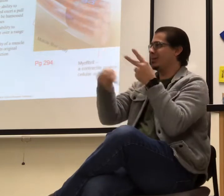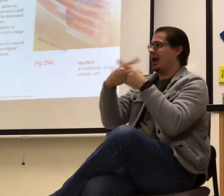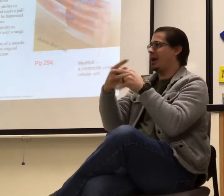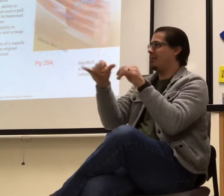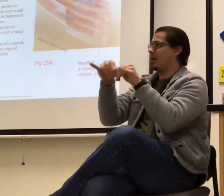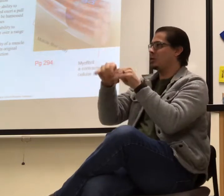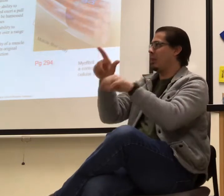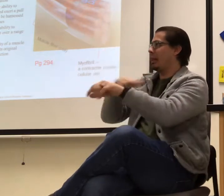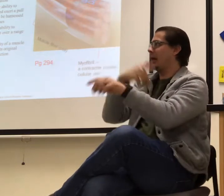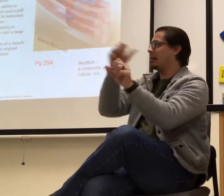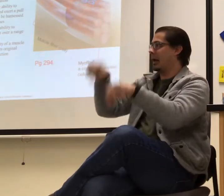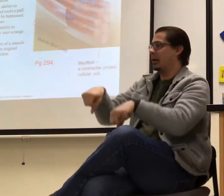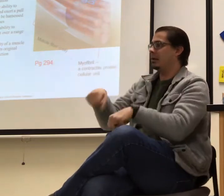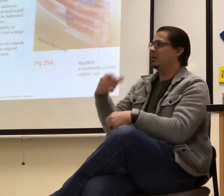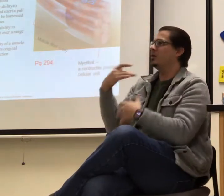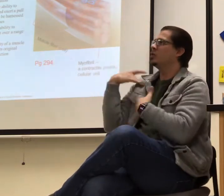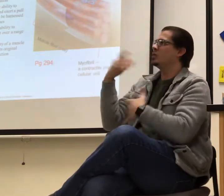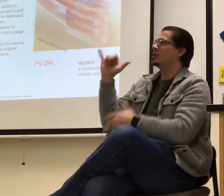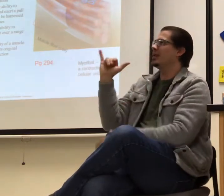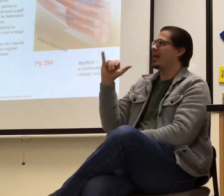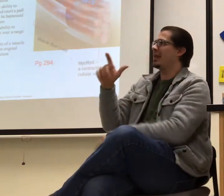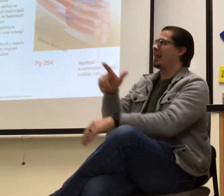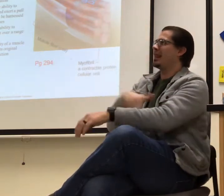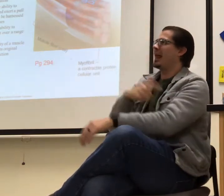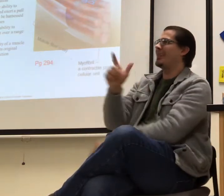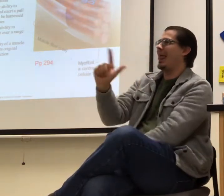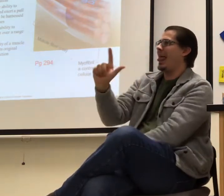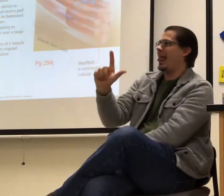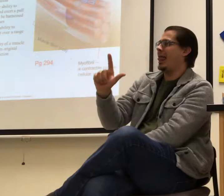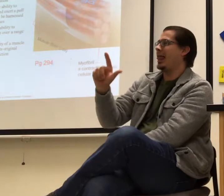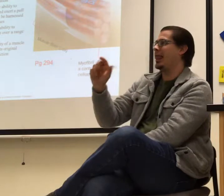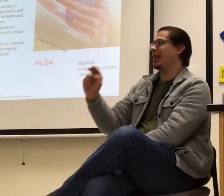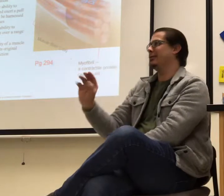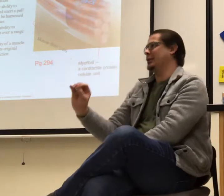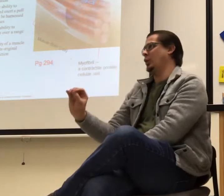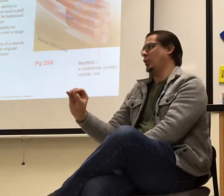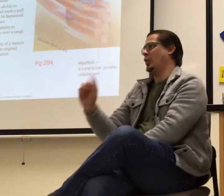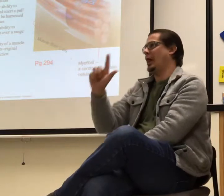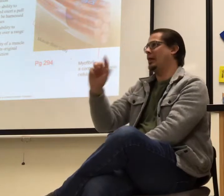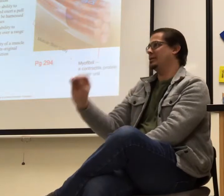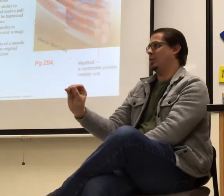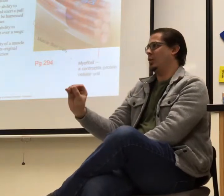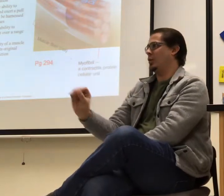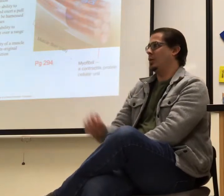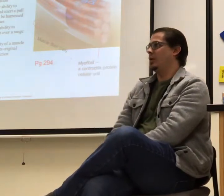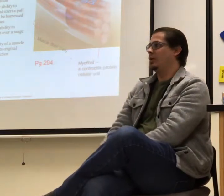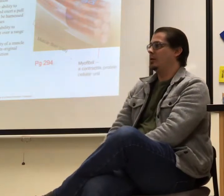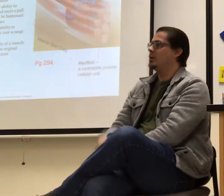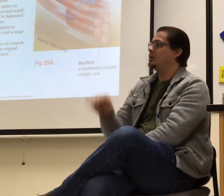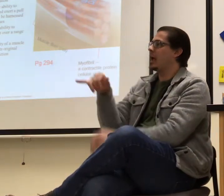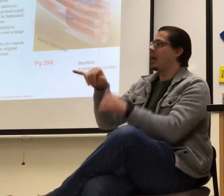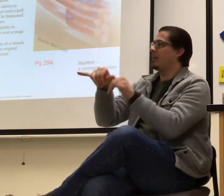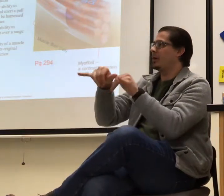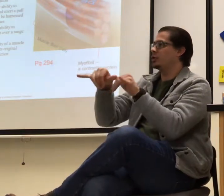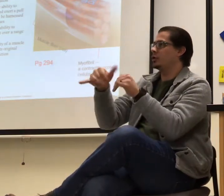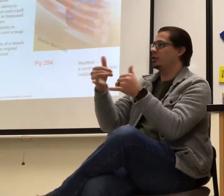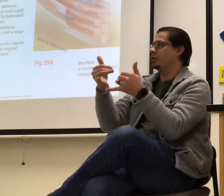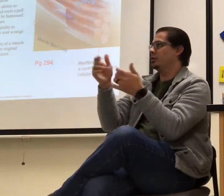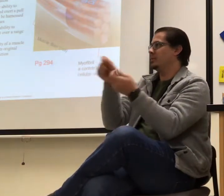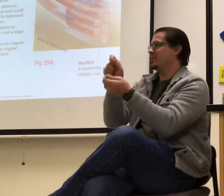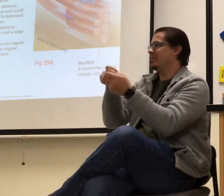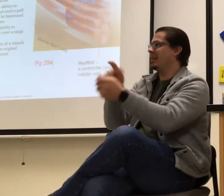length. Usually you use length L sub naught, that little knot sign. But anyways, you can measure it to a certain